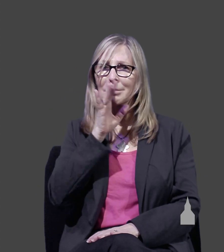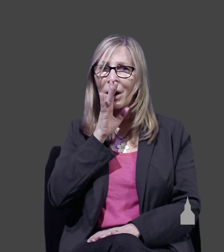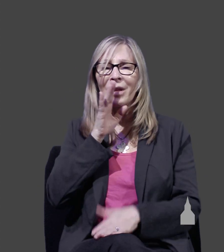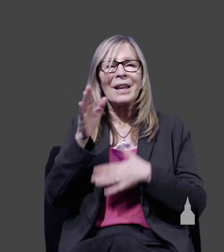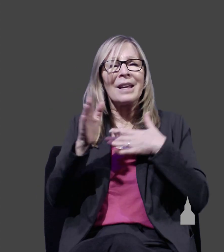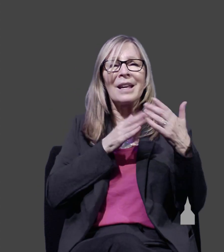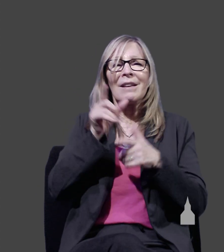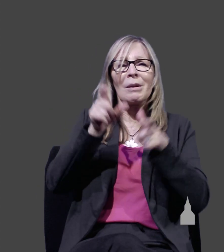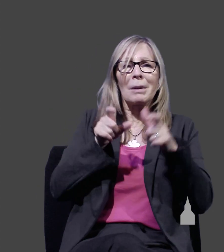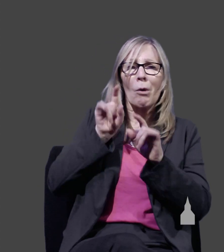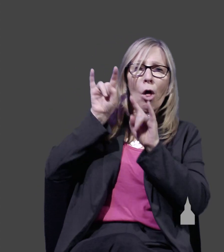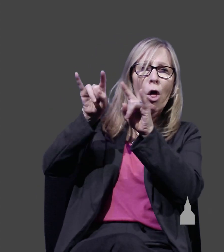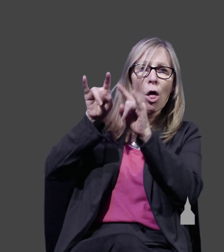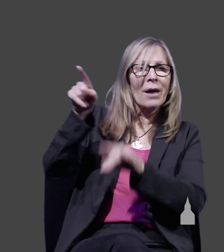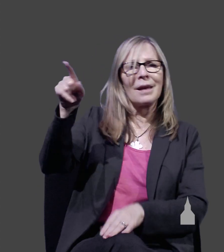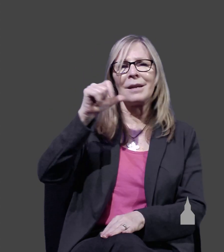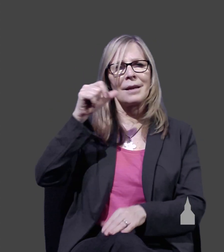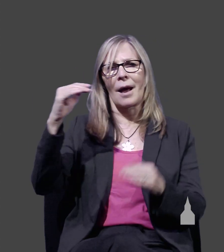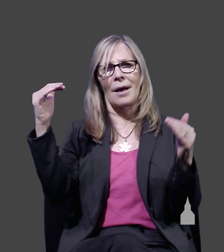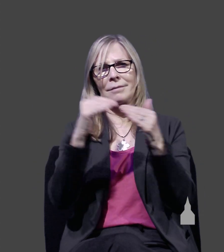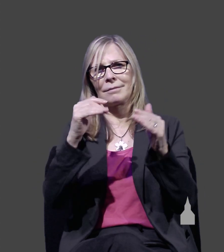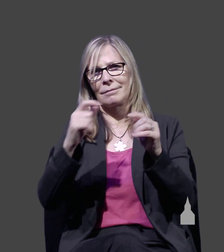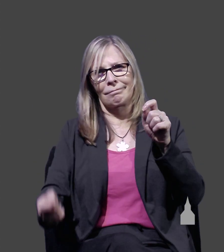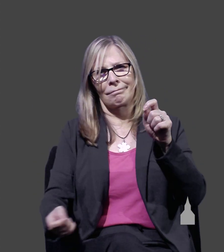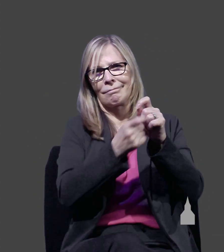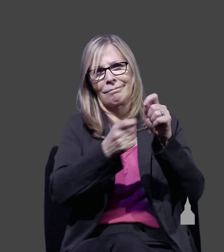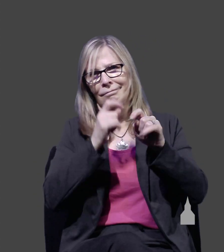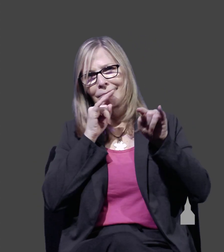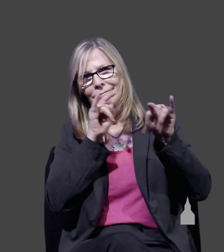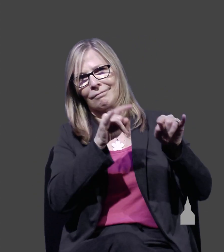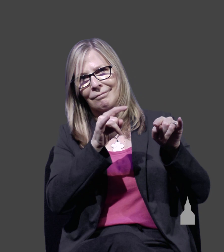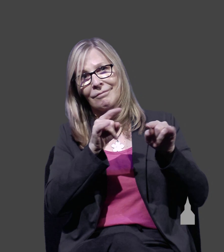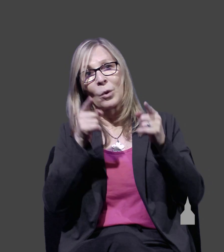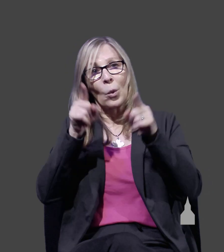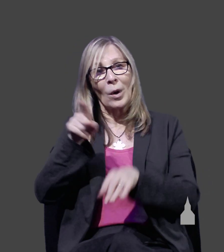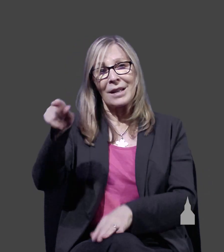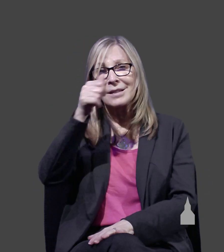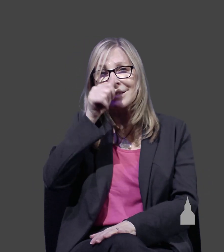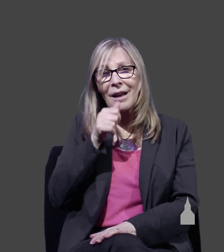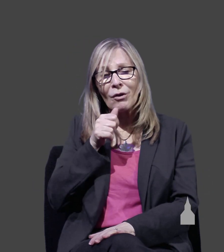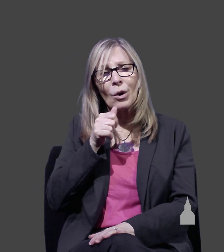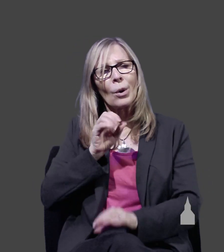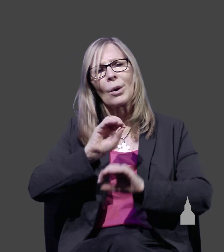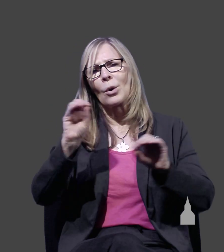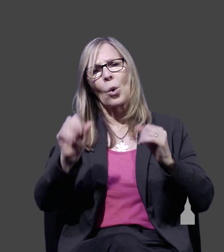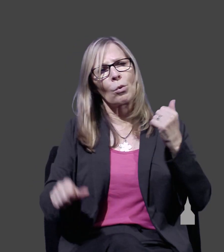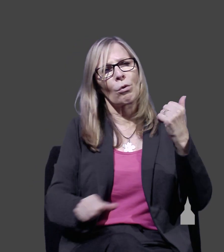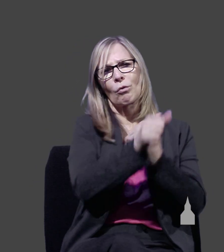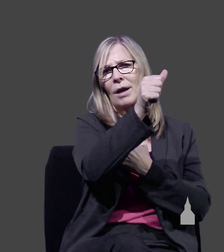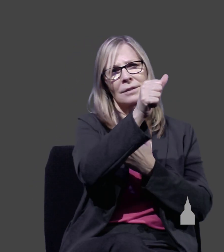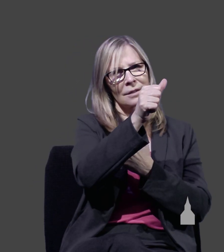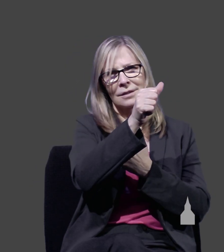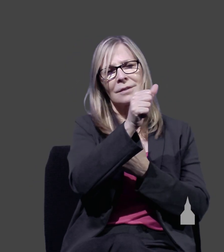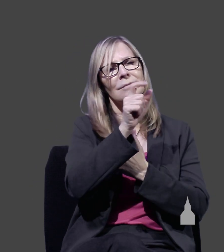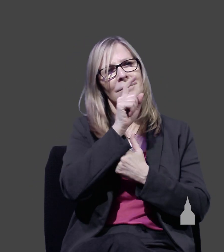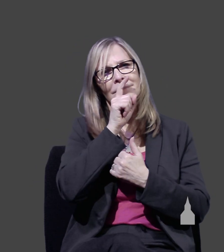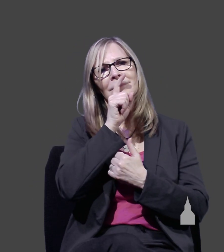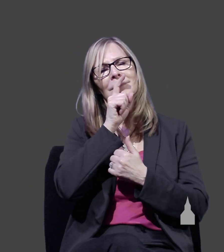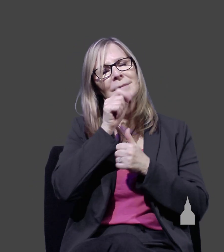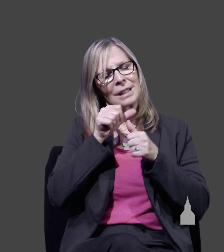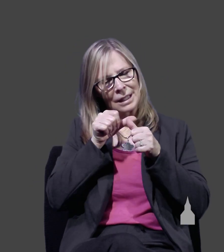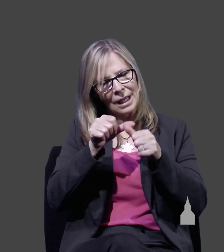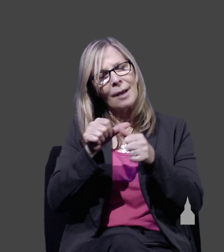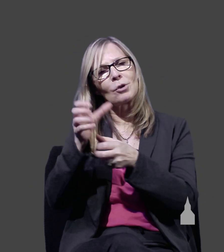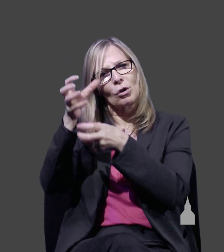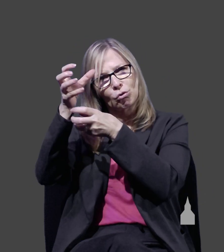reviled, he did not revile in return. While suffering, he uttered no threats, but kept entrusting